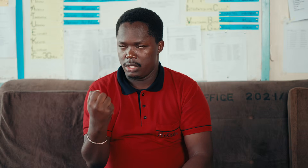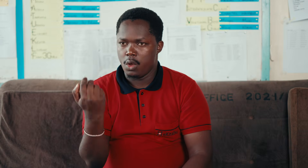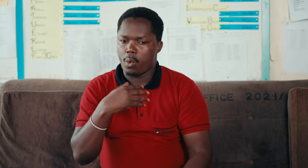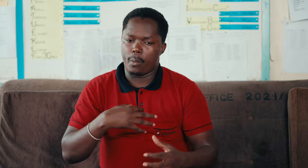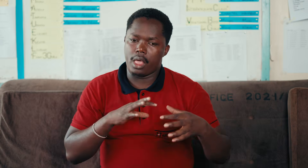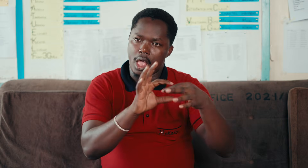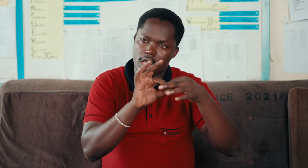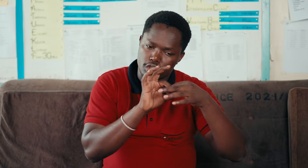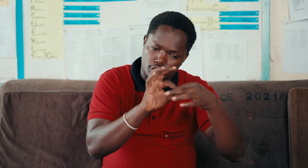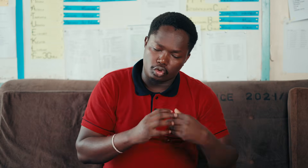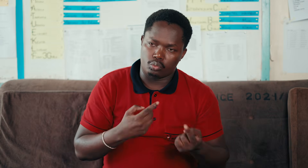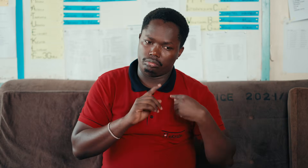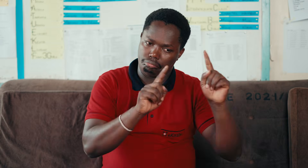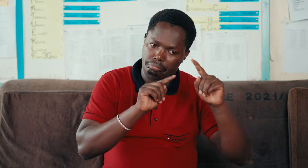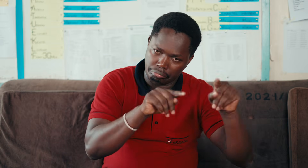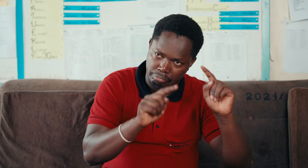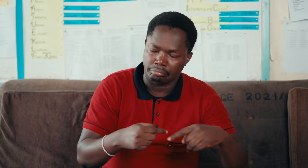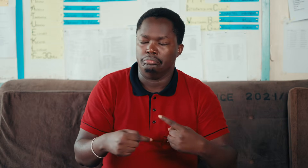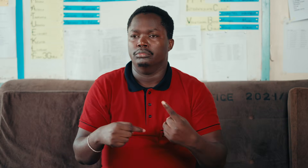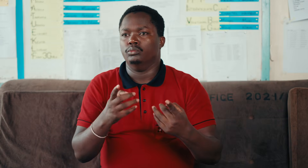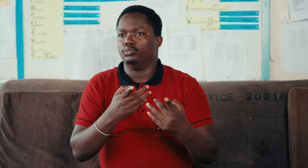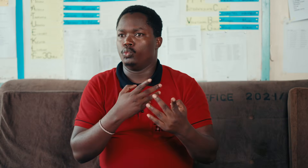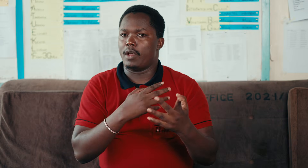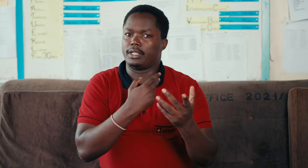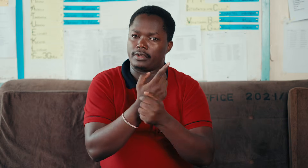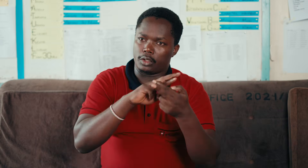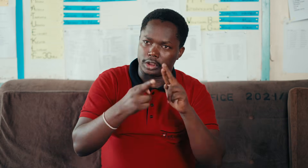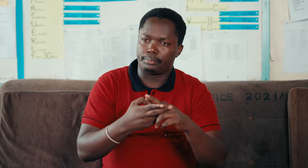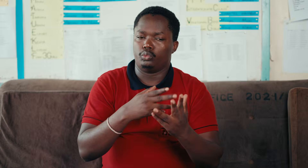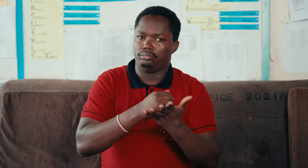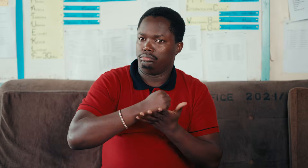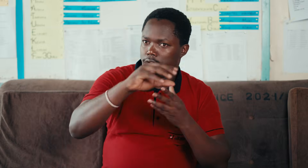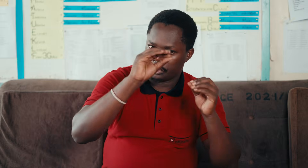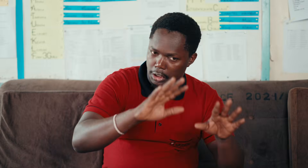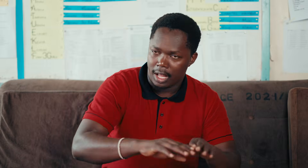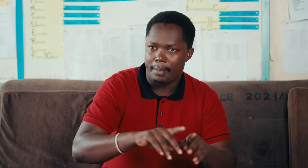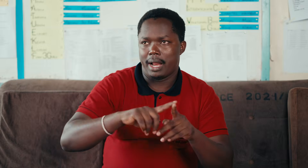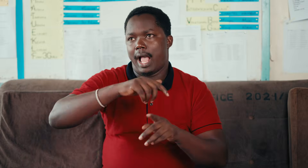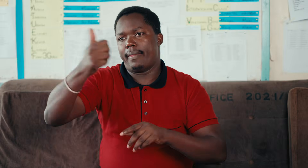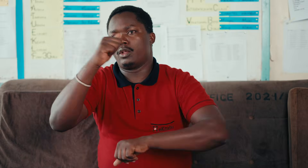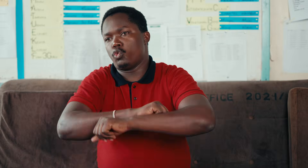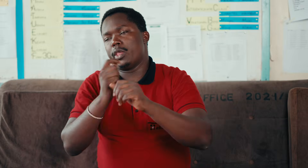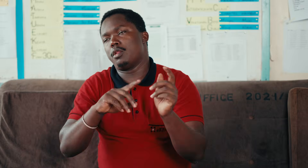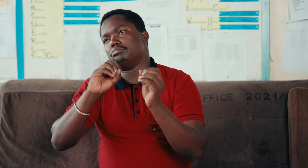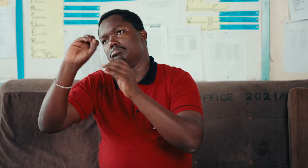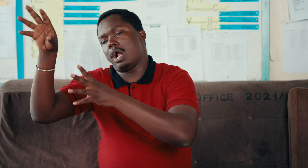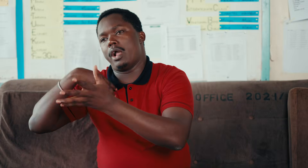The school we directly engage at 35. This is where we visit them regularly. We have different relationships. We have deployed teachers to them. Other